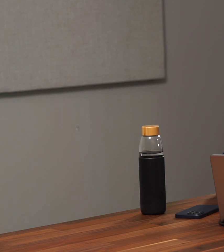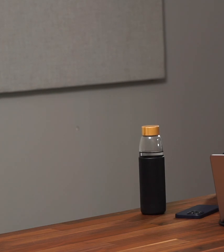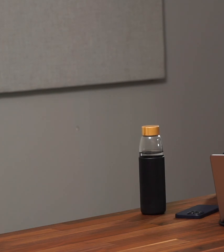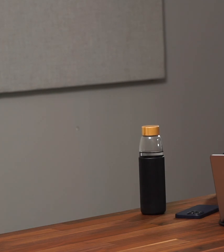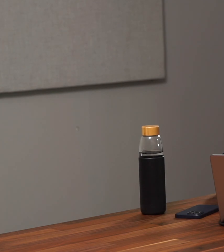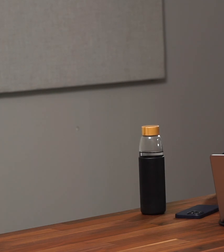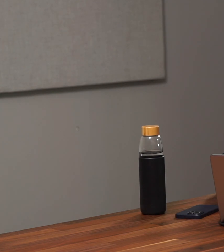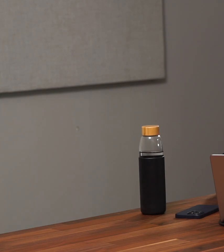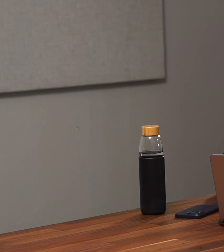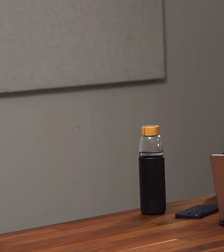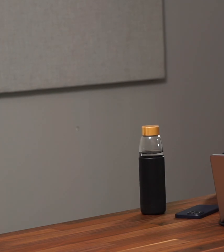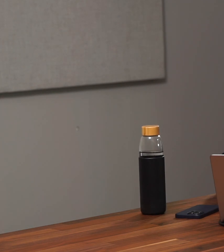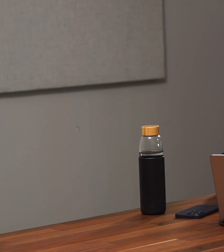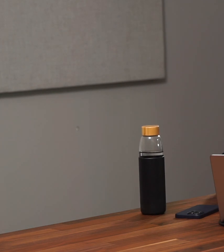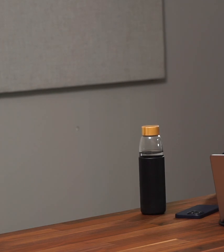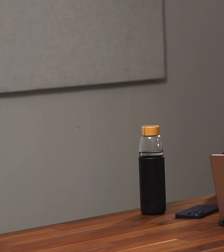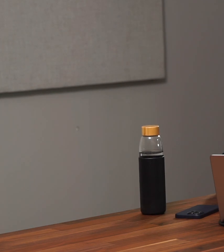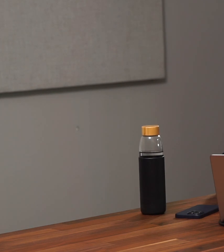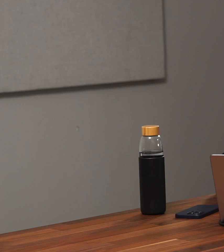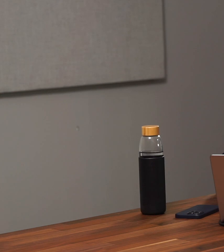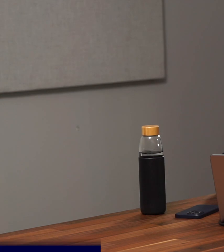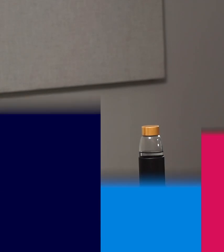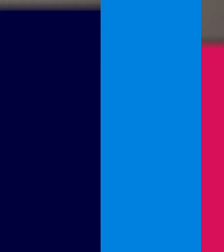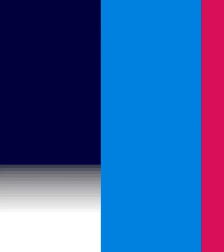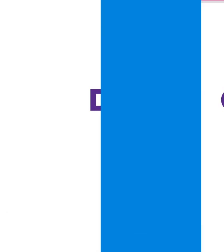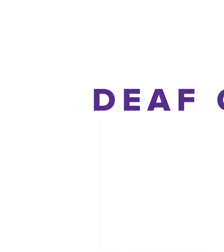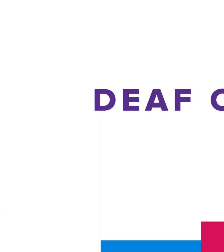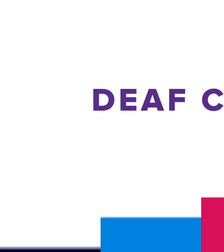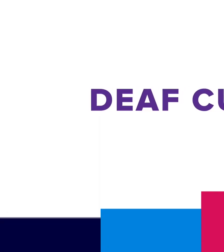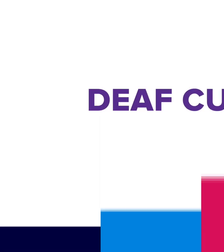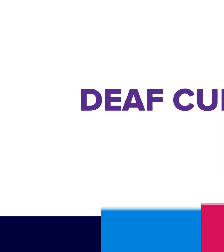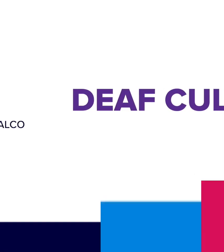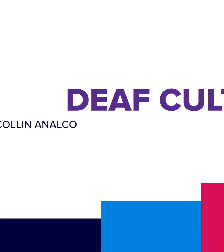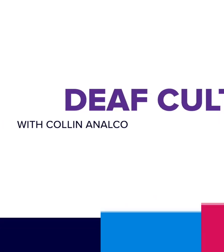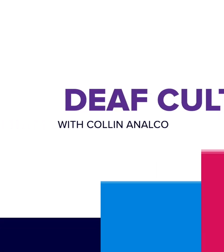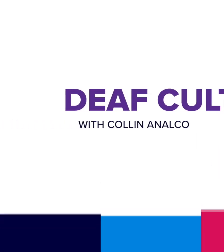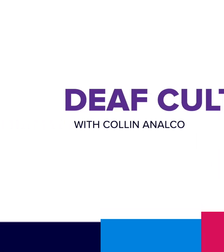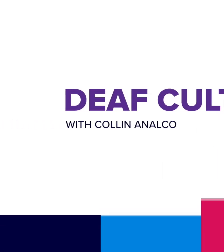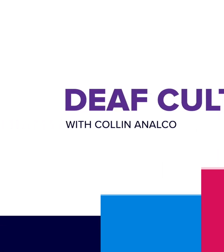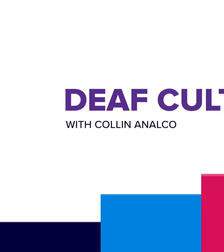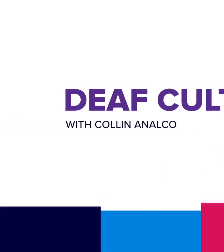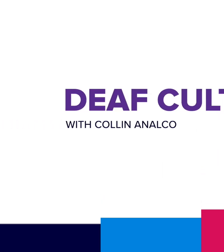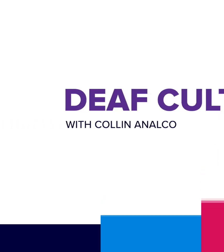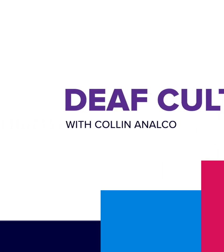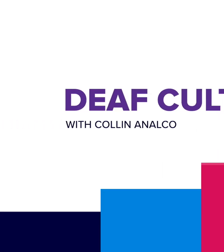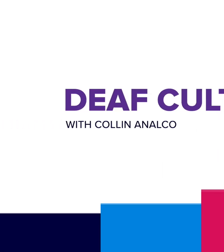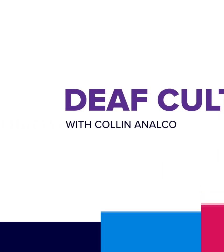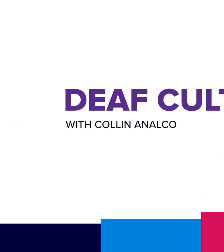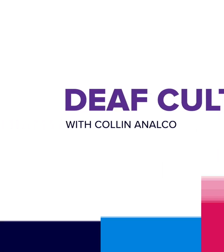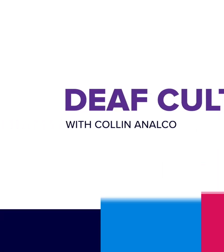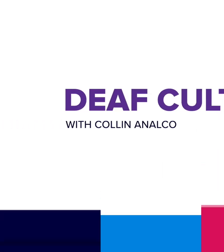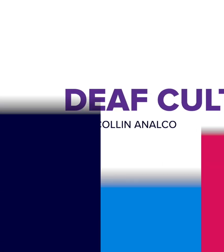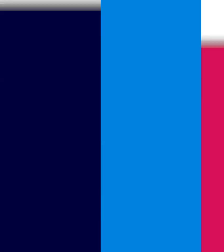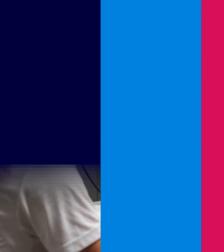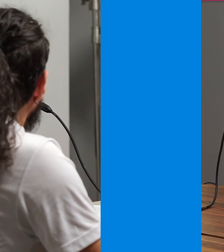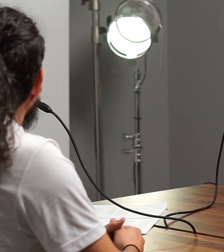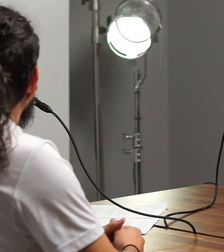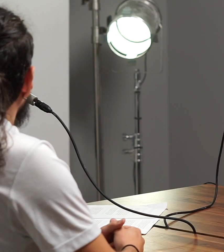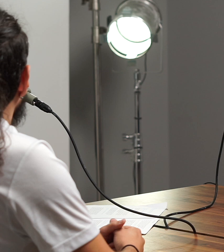about deaf culture so stay tuned for that september